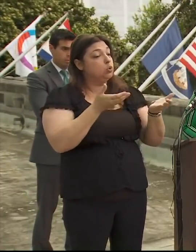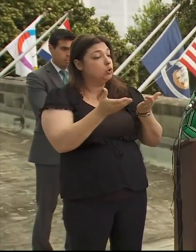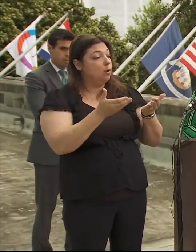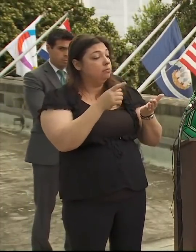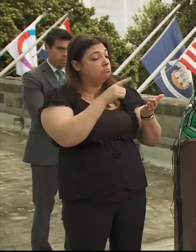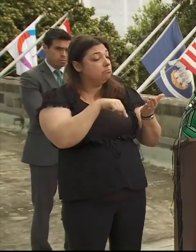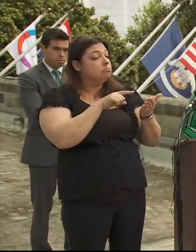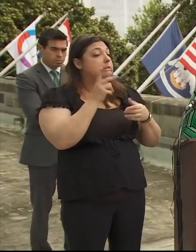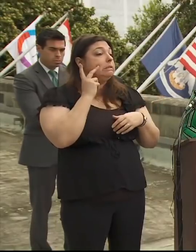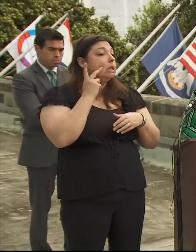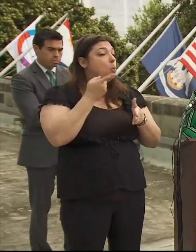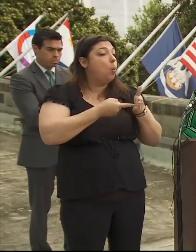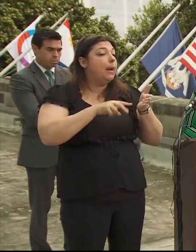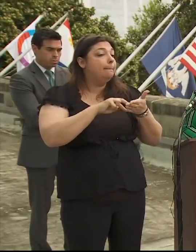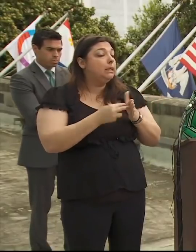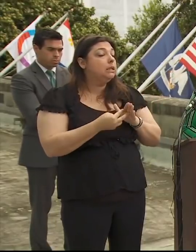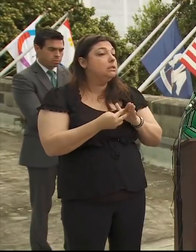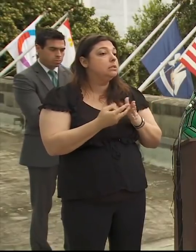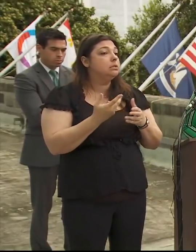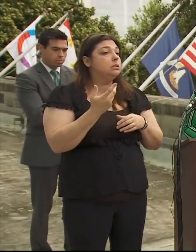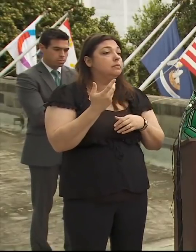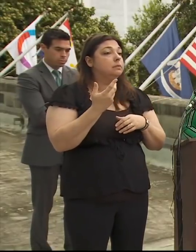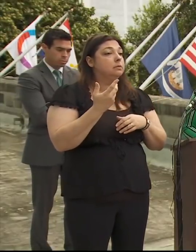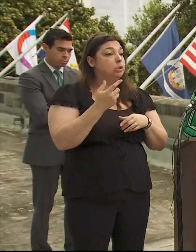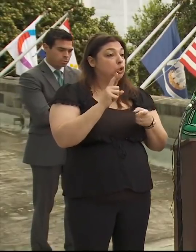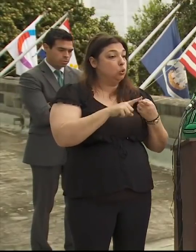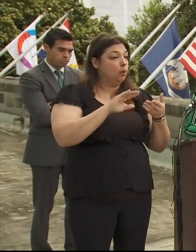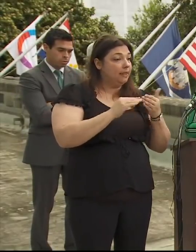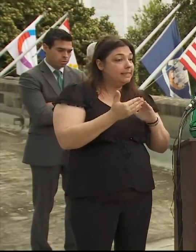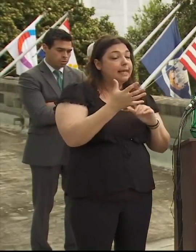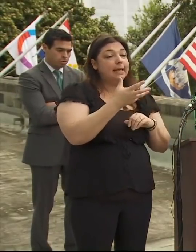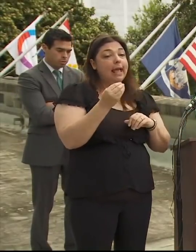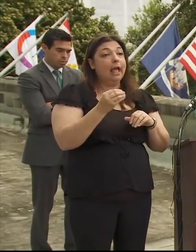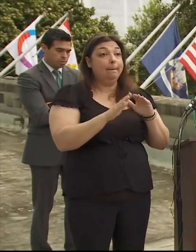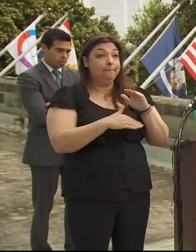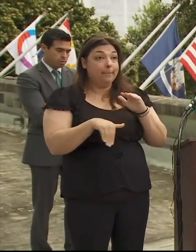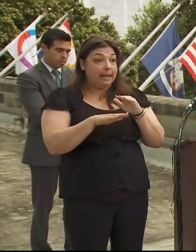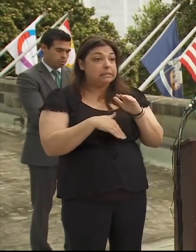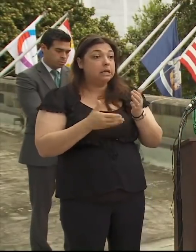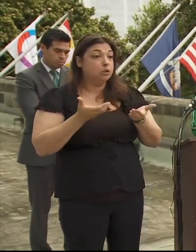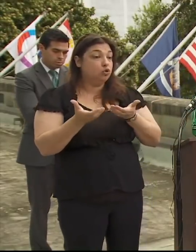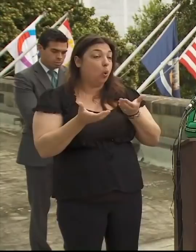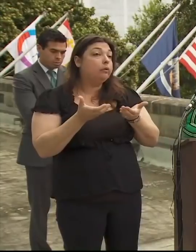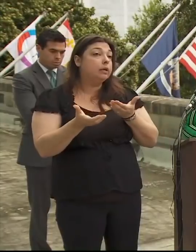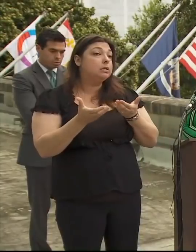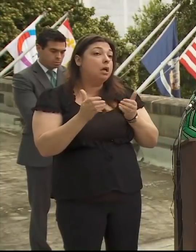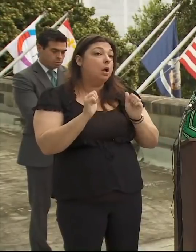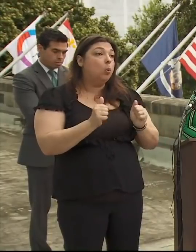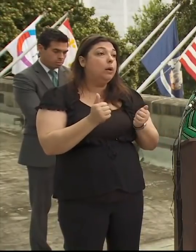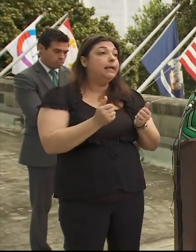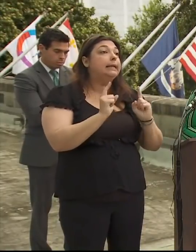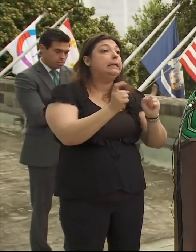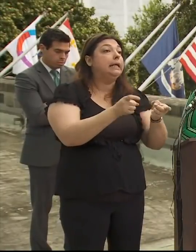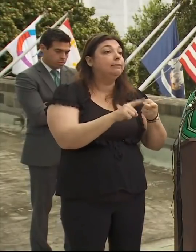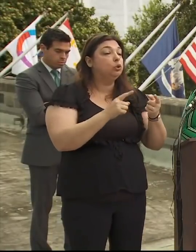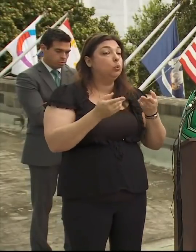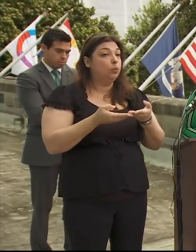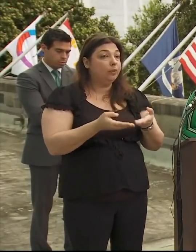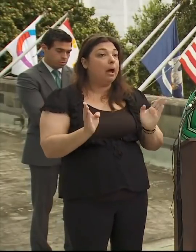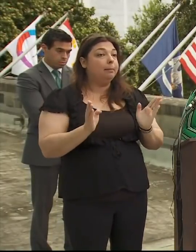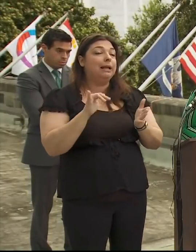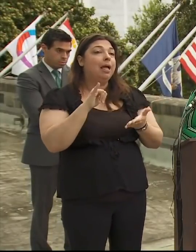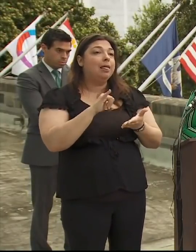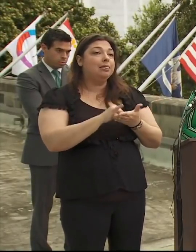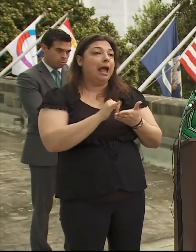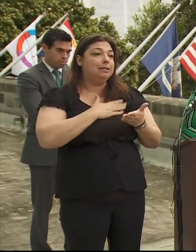what that means to not only to the city, but basic city services that we can extend to the public,